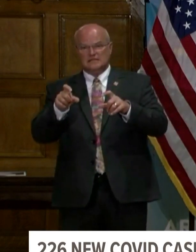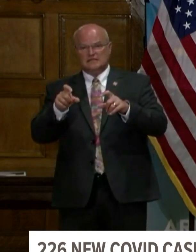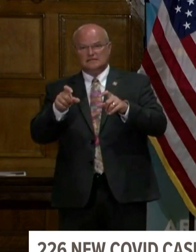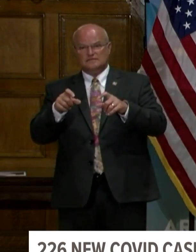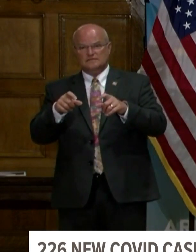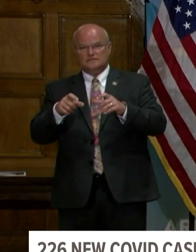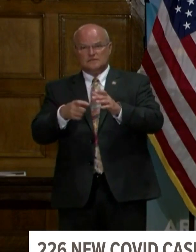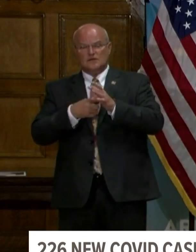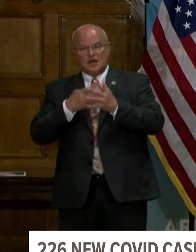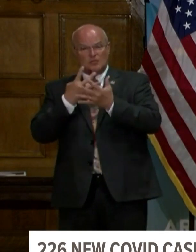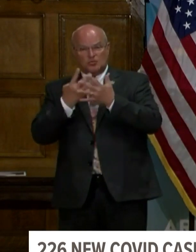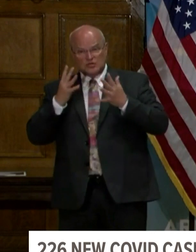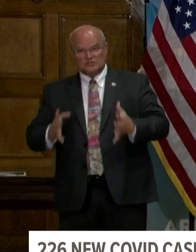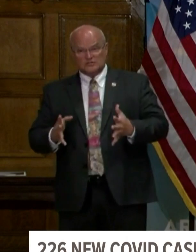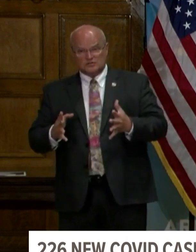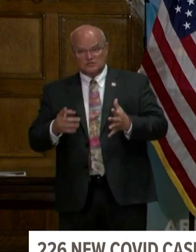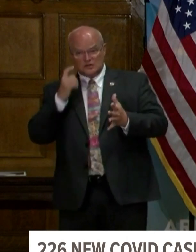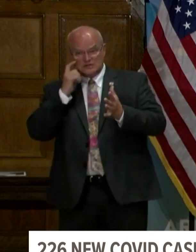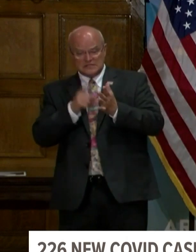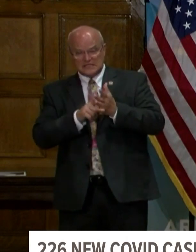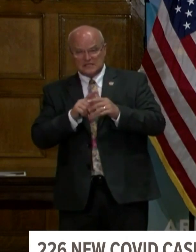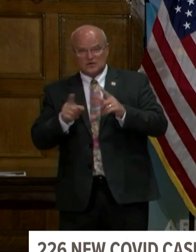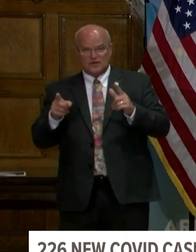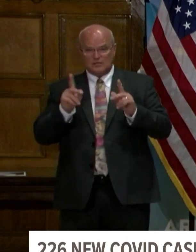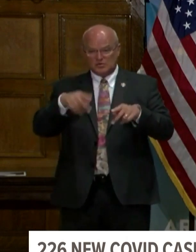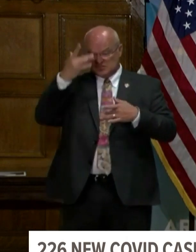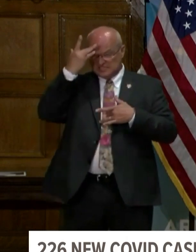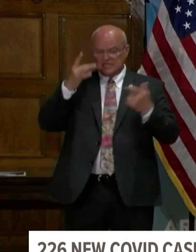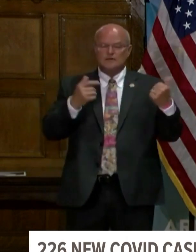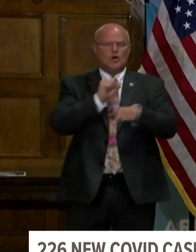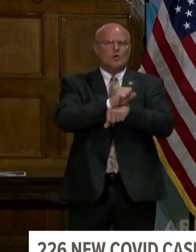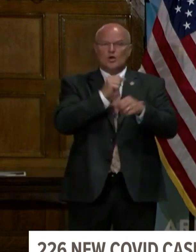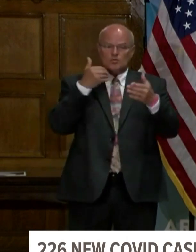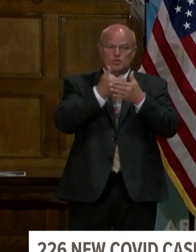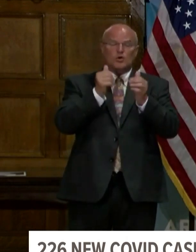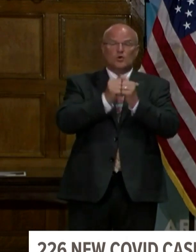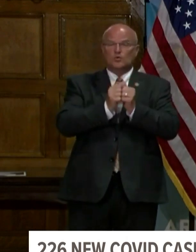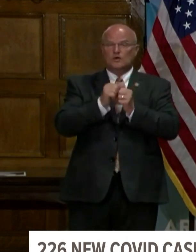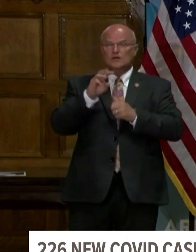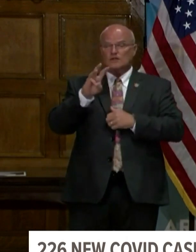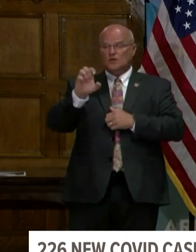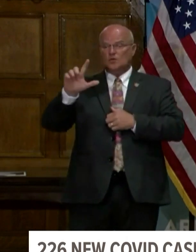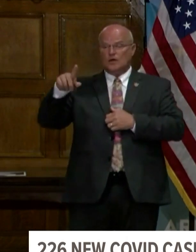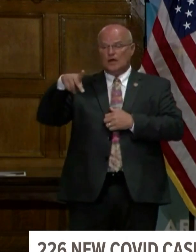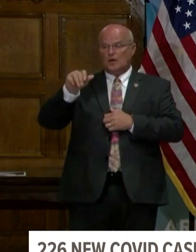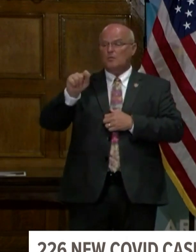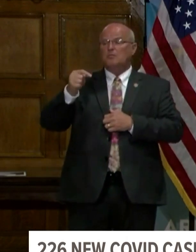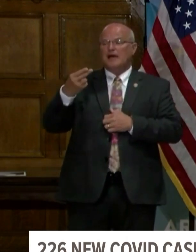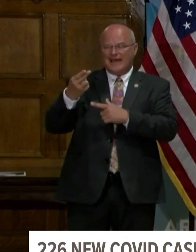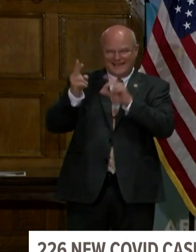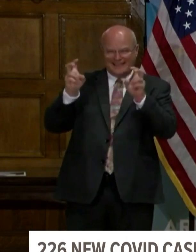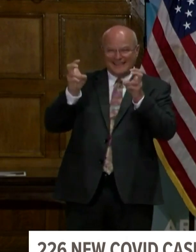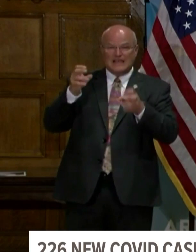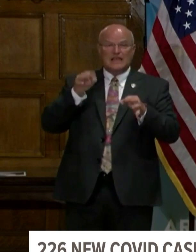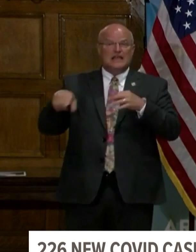all the prisons, and that was detected, or if that person was sick. We're working very closely with WellPath, and if they've